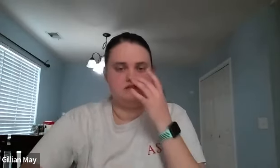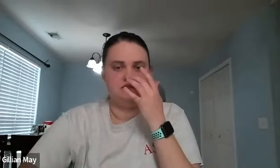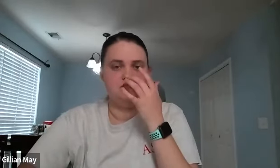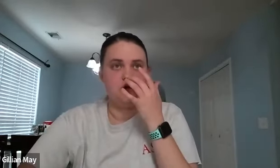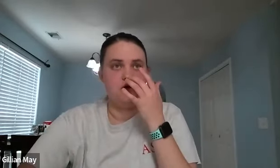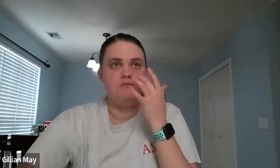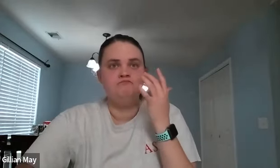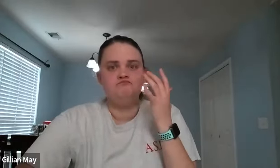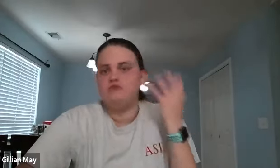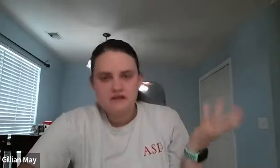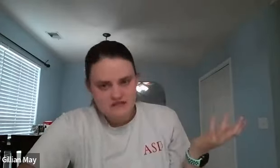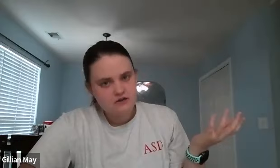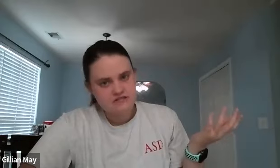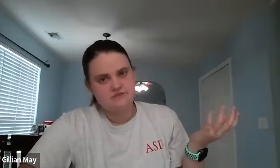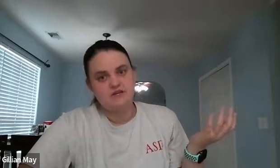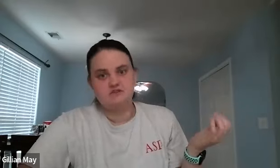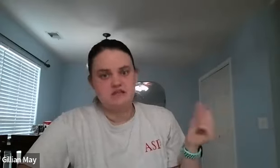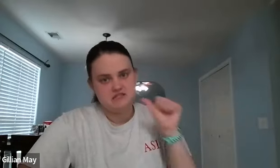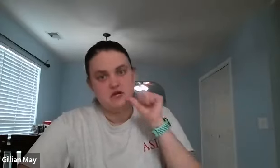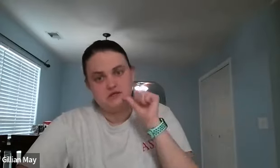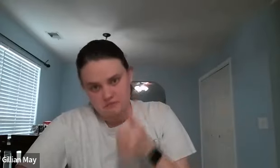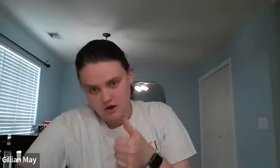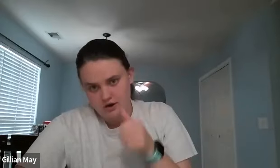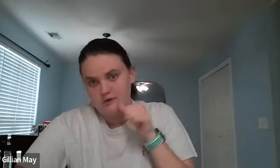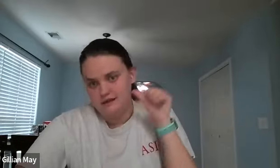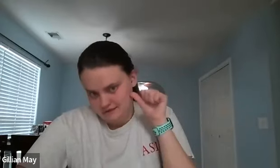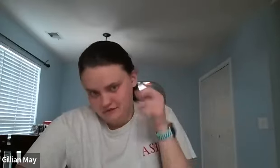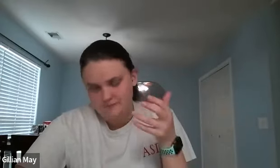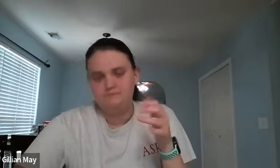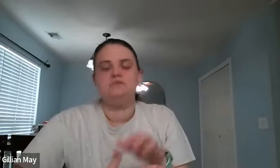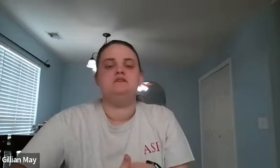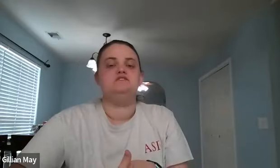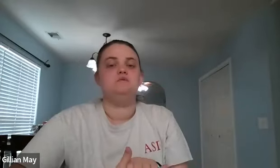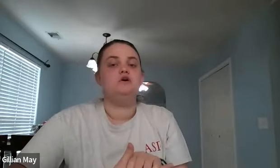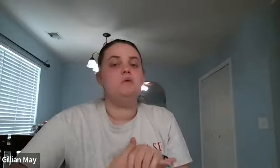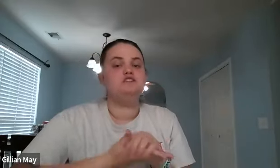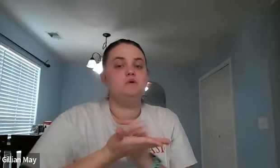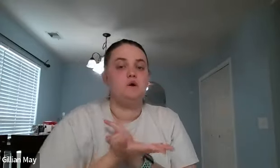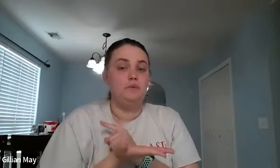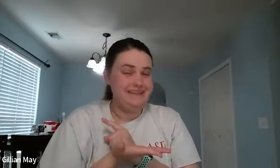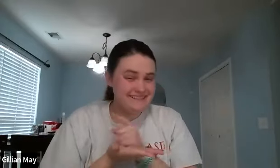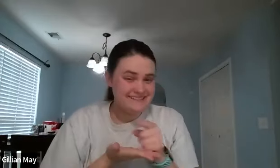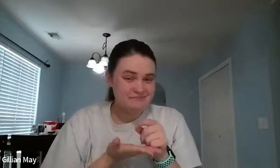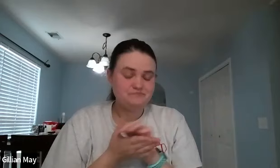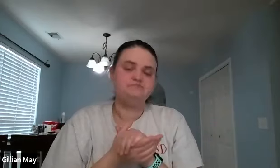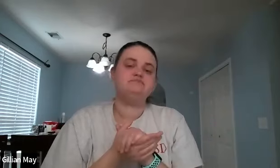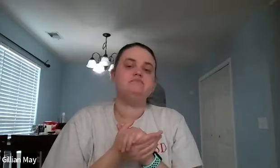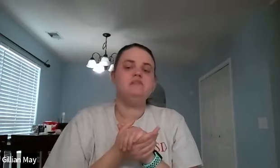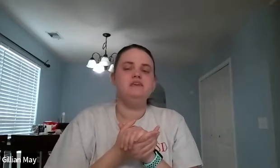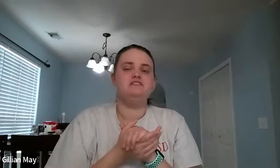sense. So we've already done our days because our days are tomorrow and yesterday. So we'll go on to our weeks. And